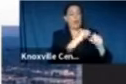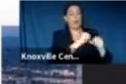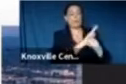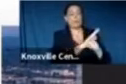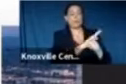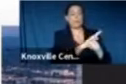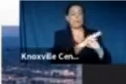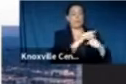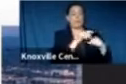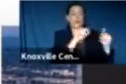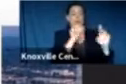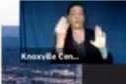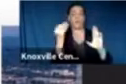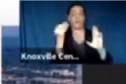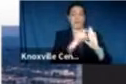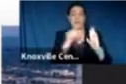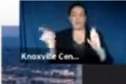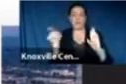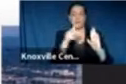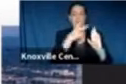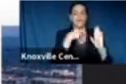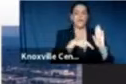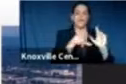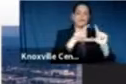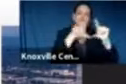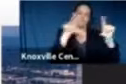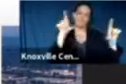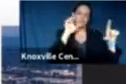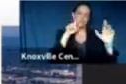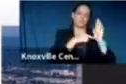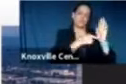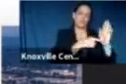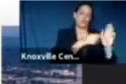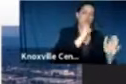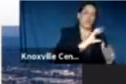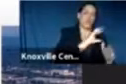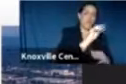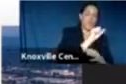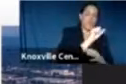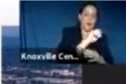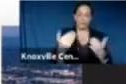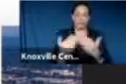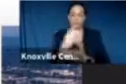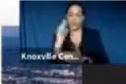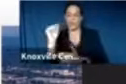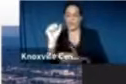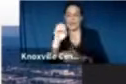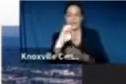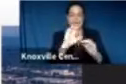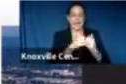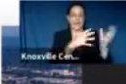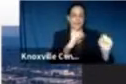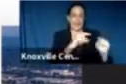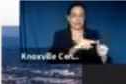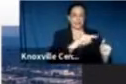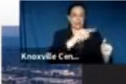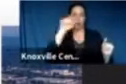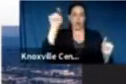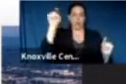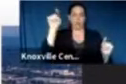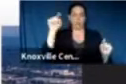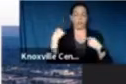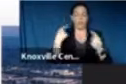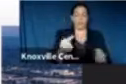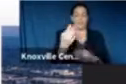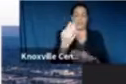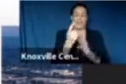this benchmark, we have a bar graph that shows previous cases, new cases, and growth rate over time. We've seen both red and yellow flags in the last